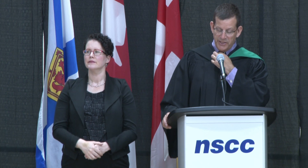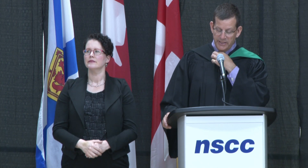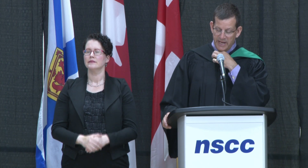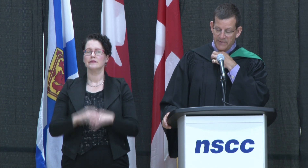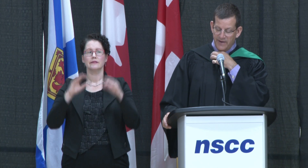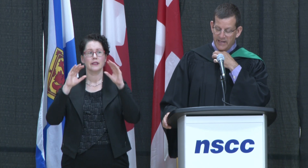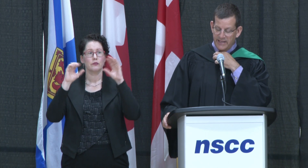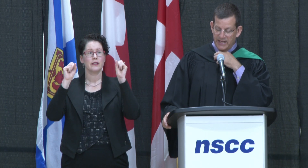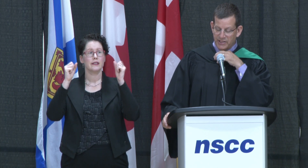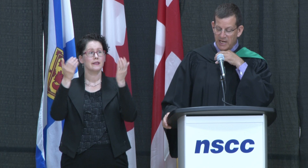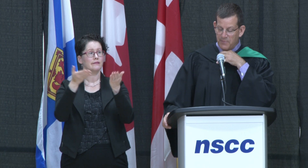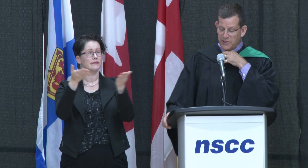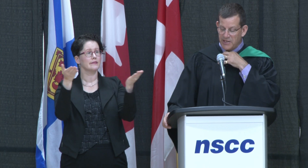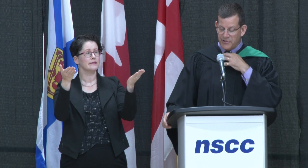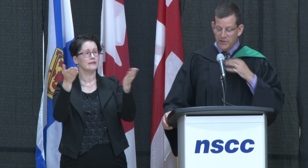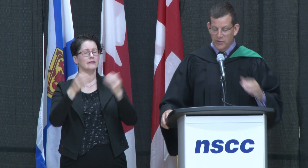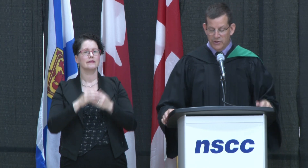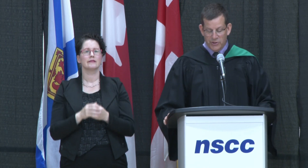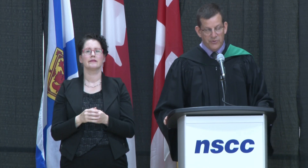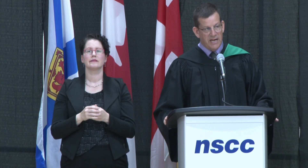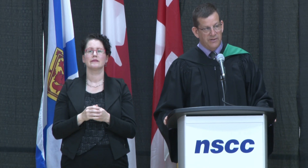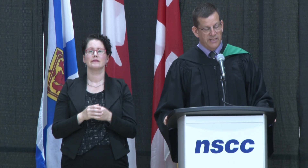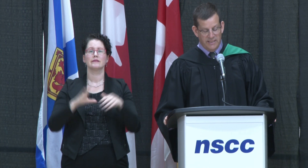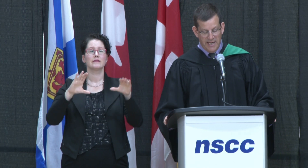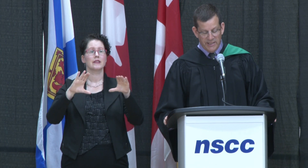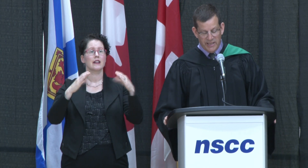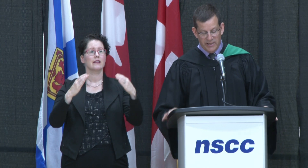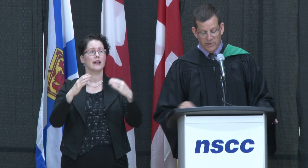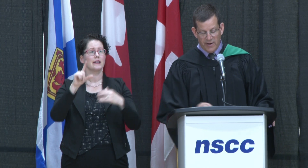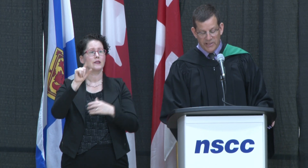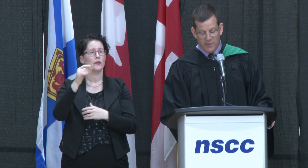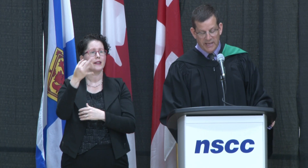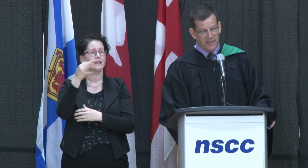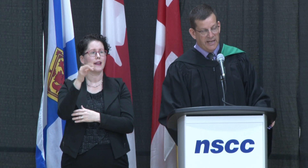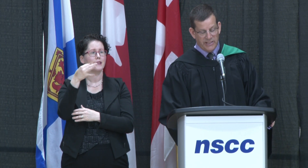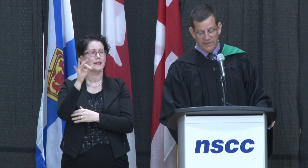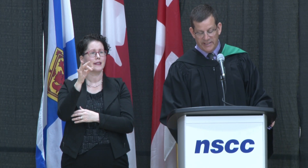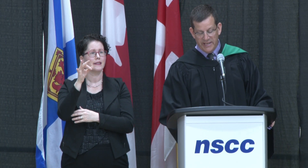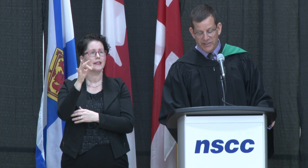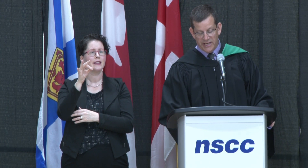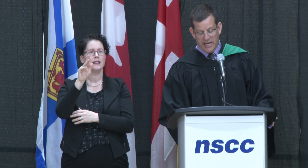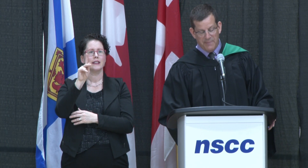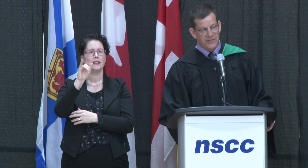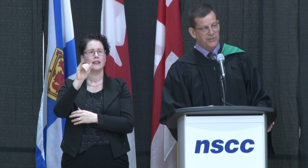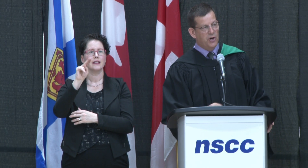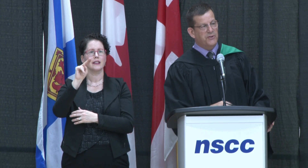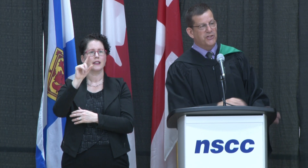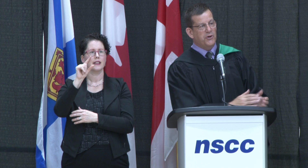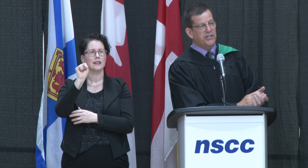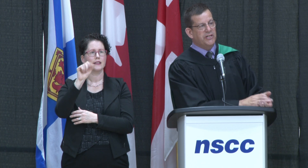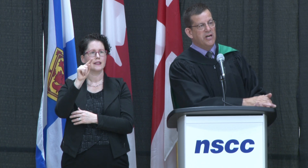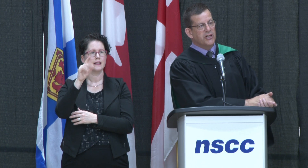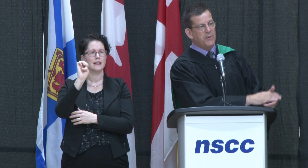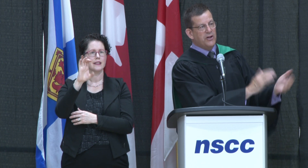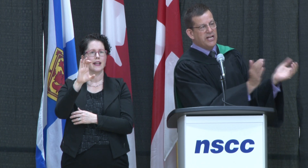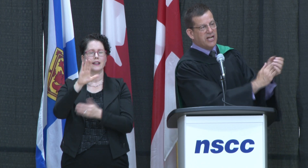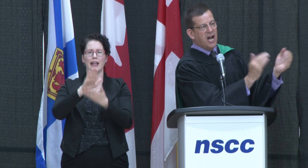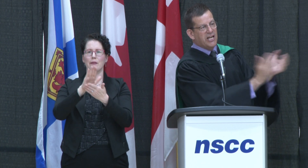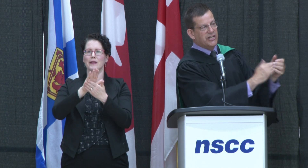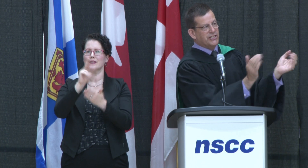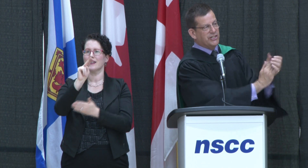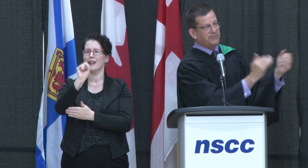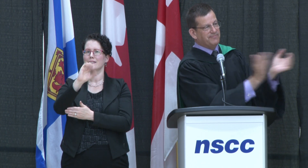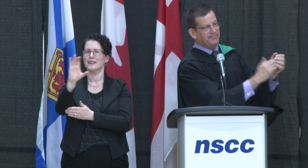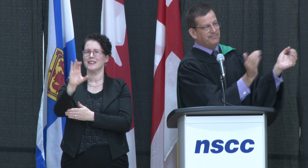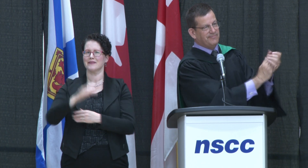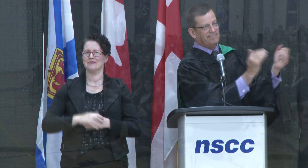Mr. President and invited guests, I present to you the 2019 graduating class of the Kingstec Campus, Nova Scotia Community